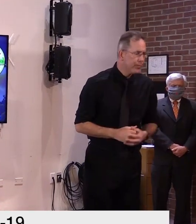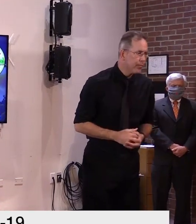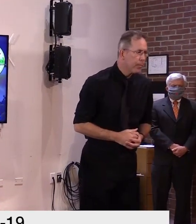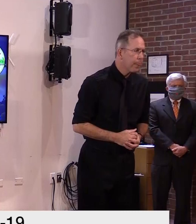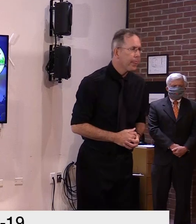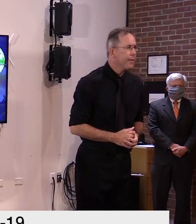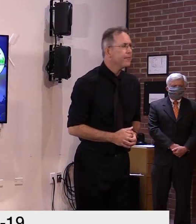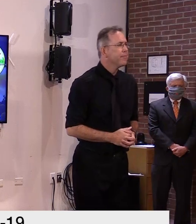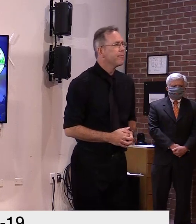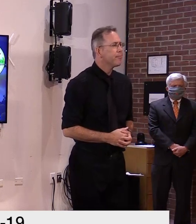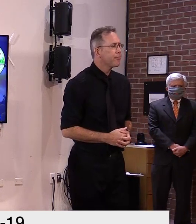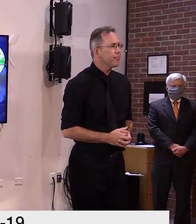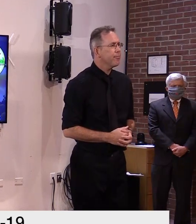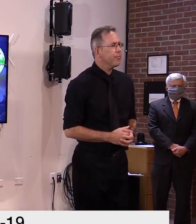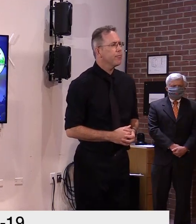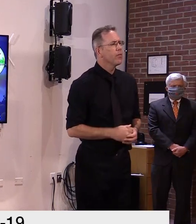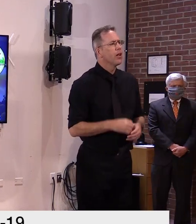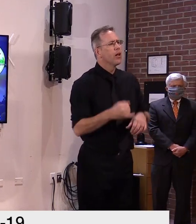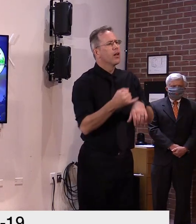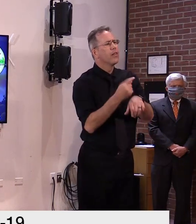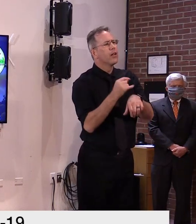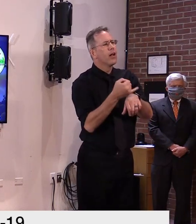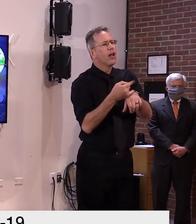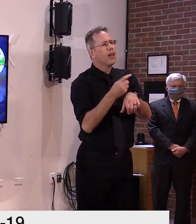Thank you, Ethan. Dr. Levine,